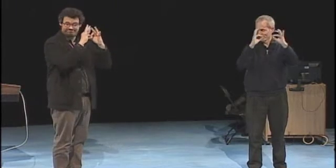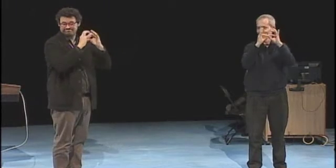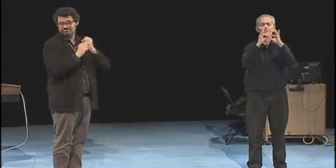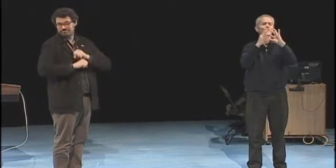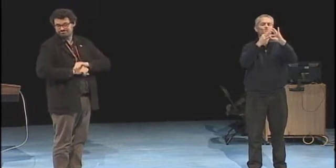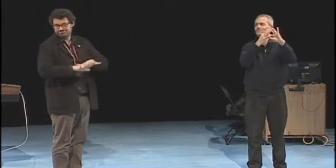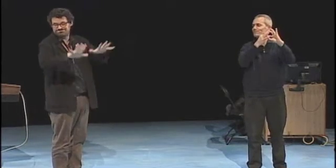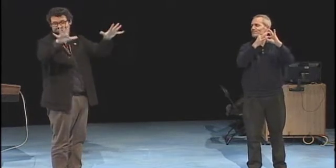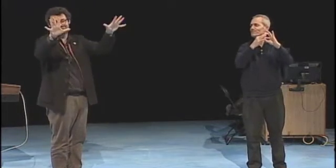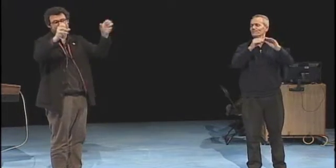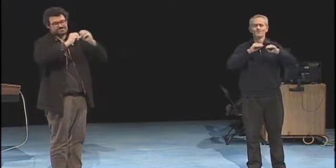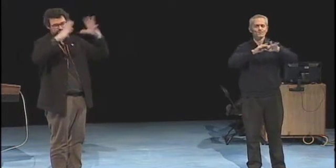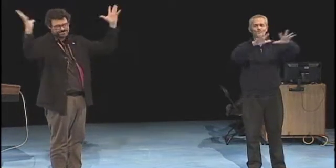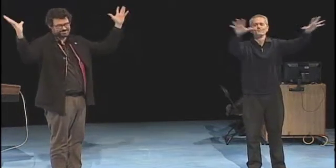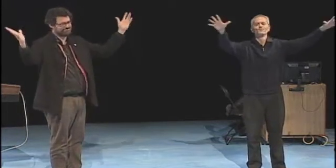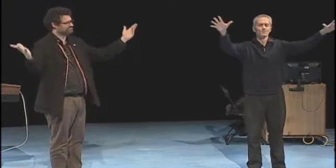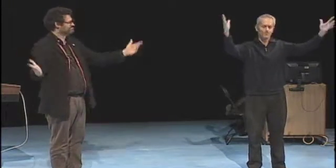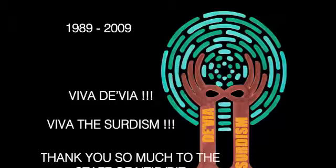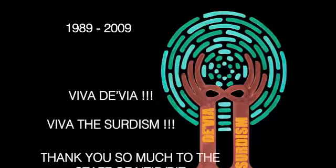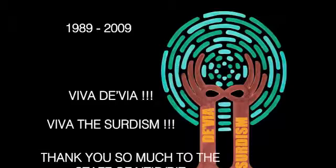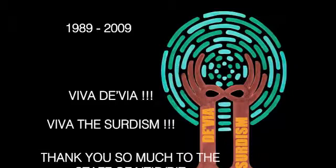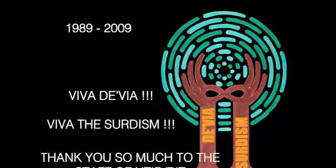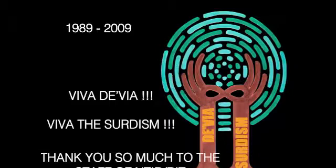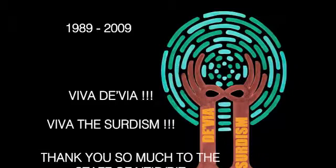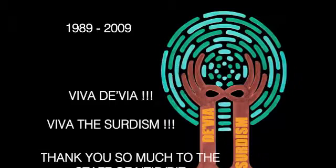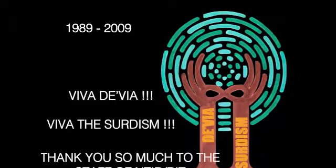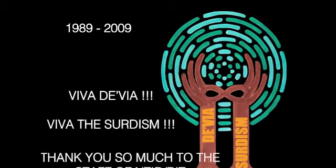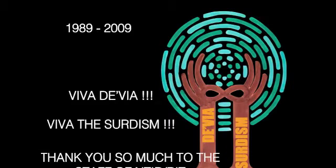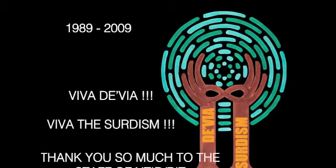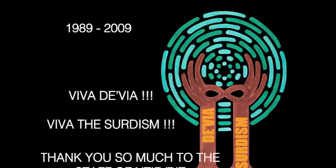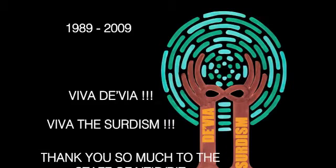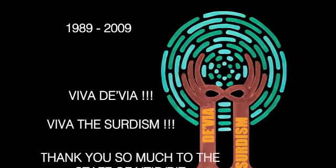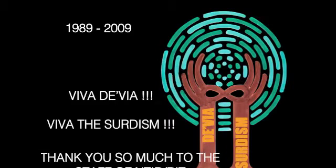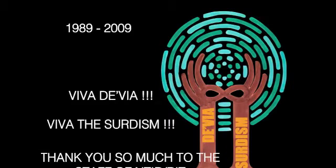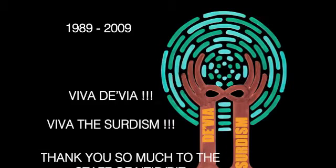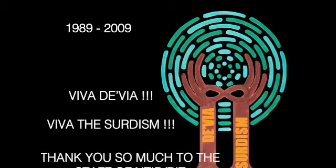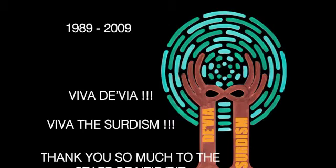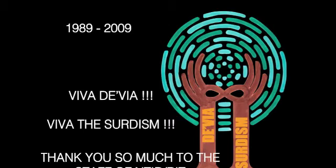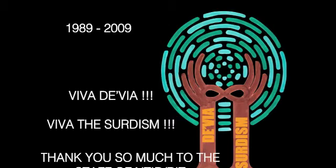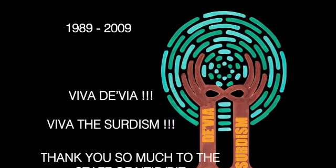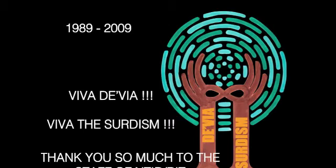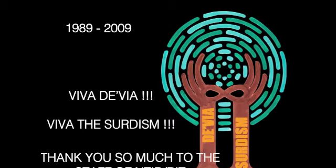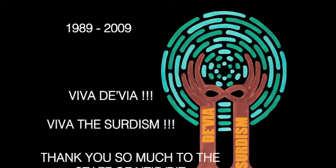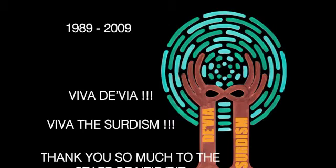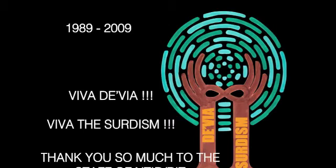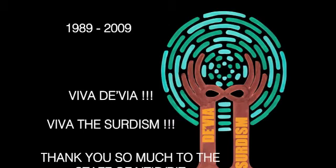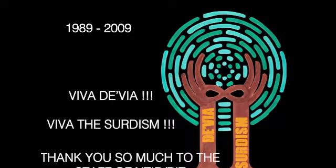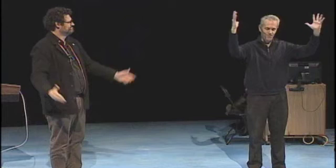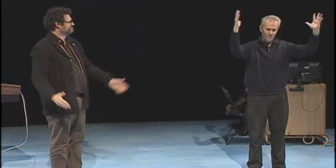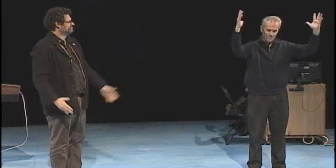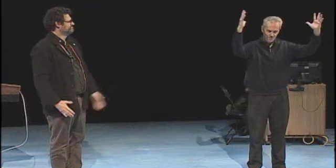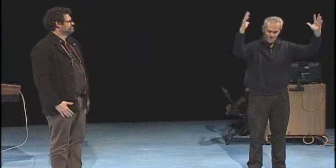So we show the union.